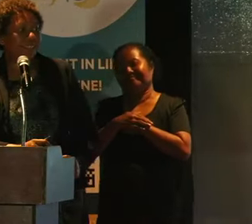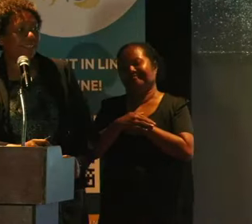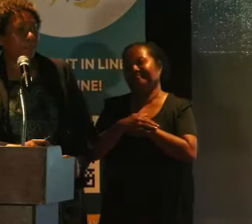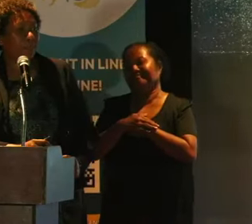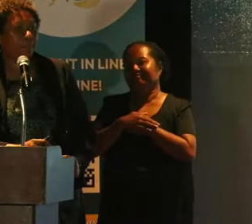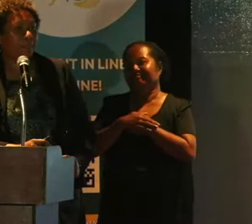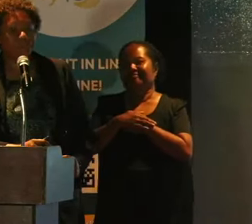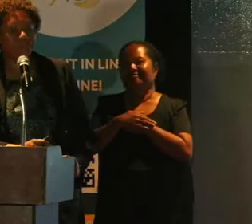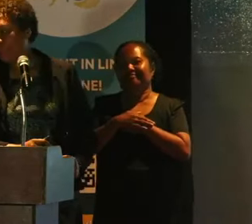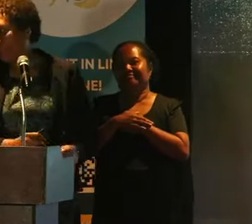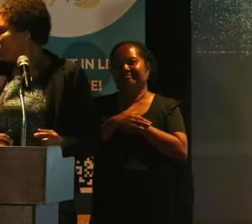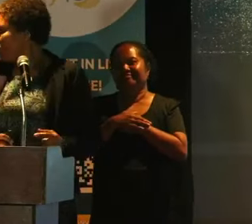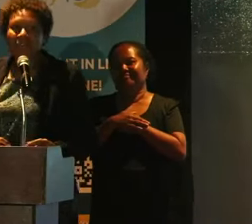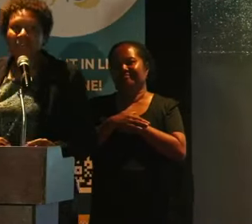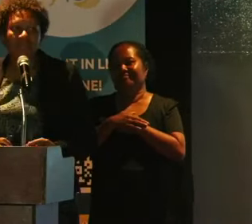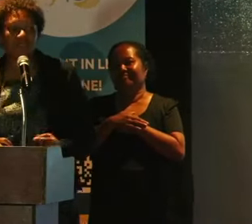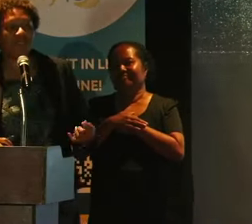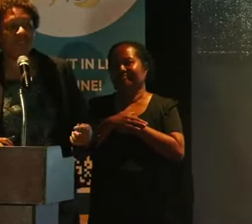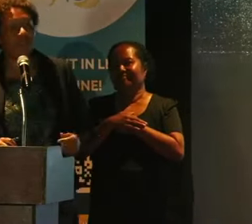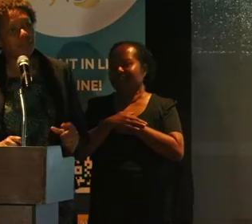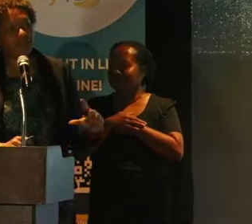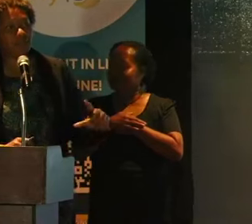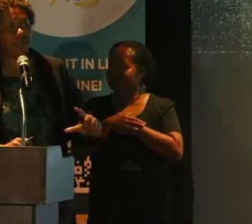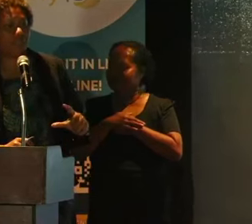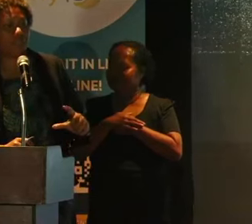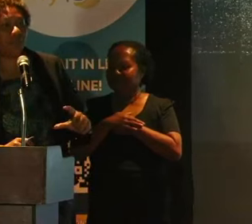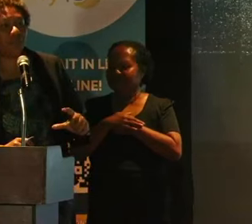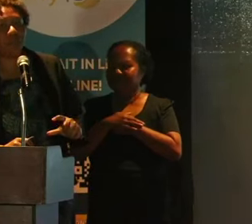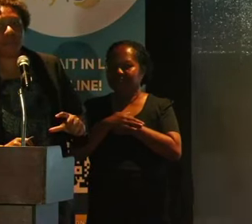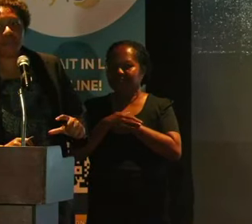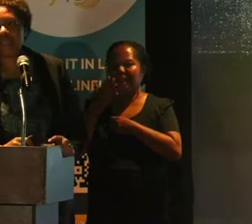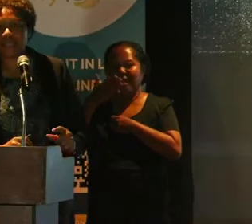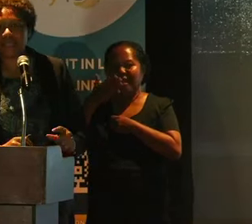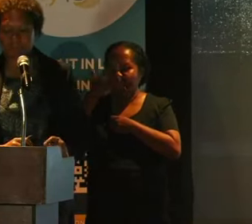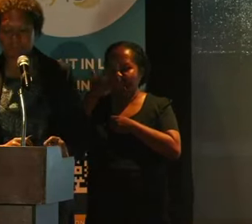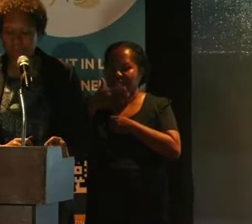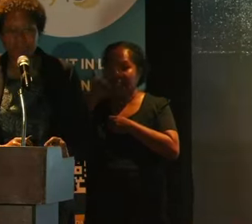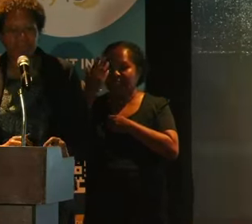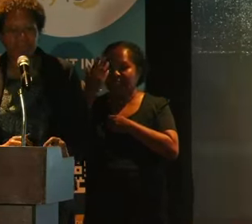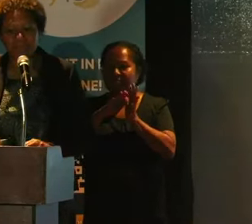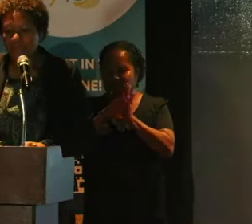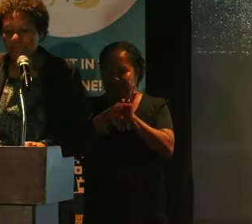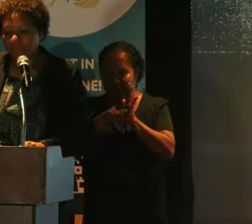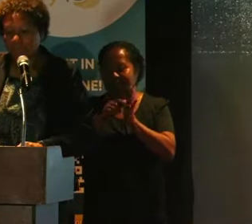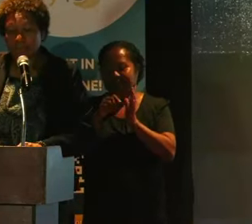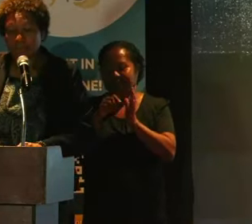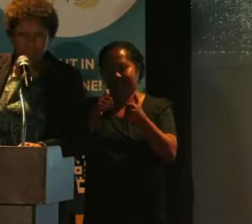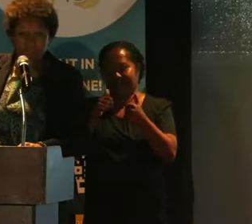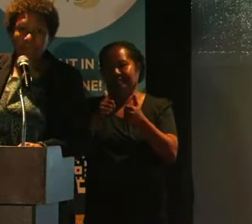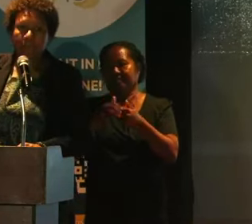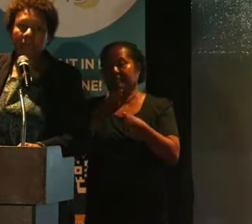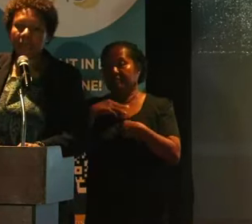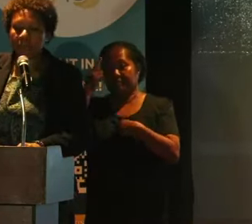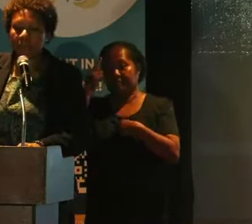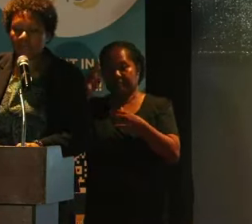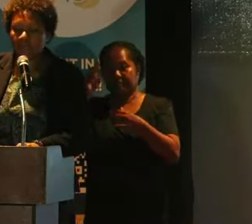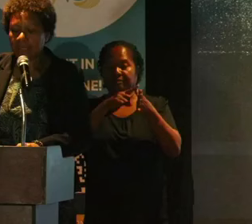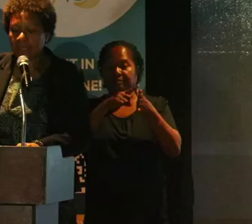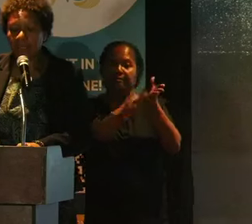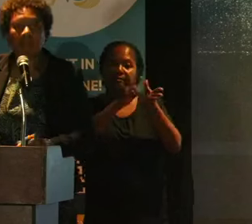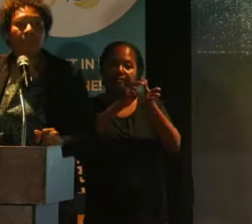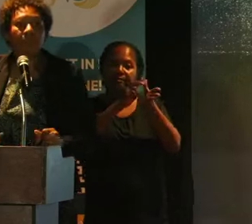Luckily, she's given me extra half an hour, but I'll try and make it into 15 minutes and then we go from there. My name is Amanda